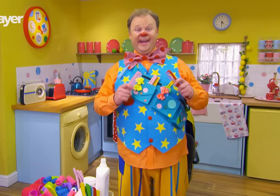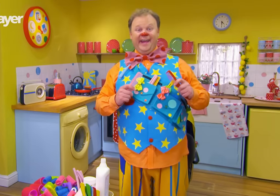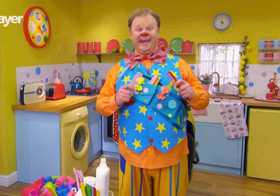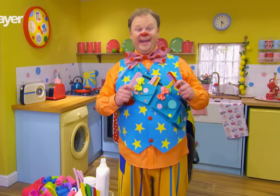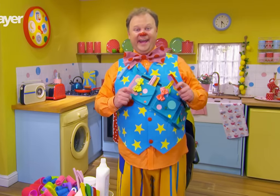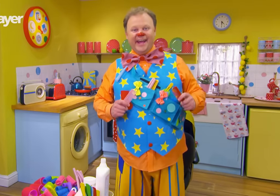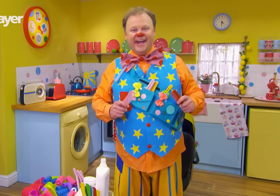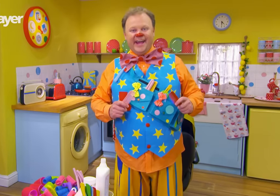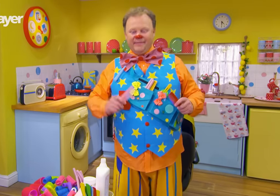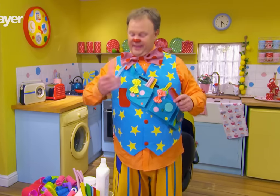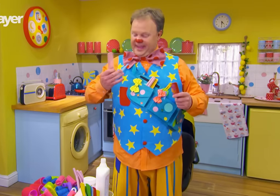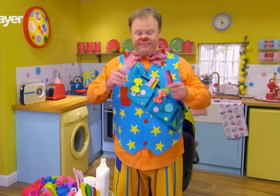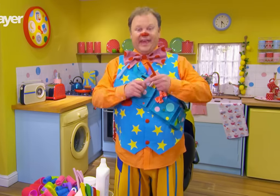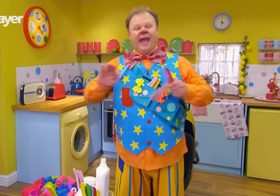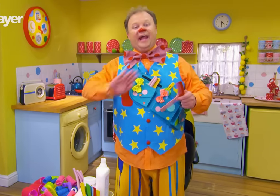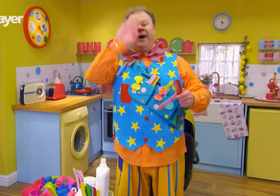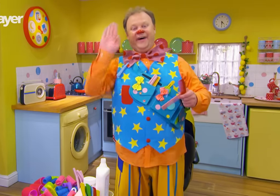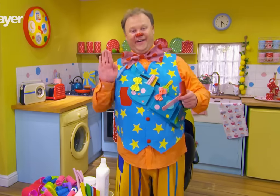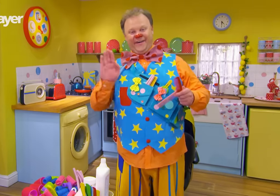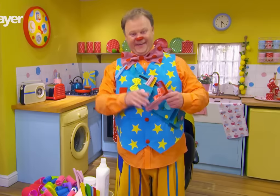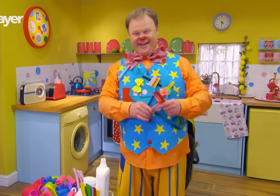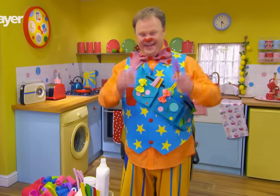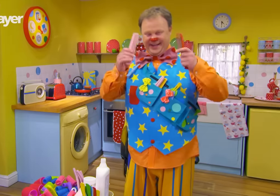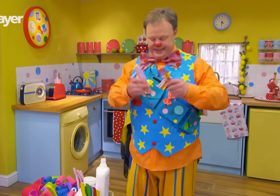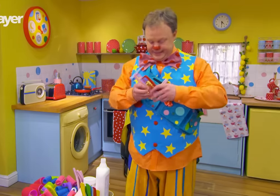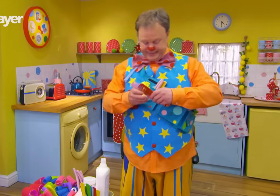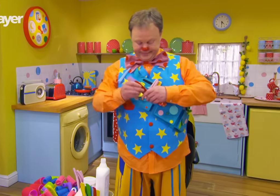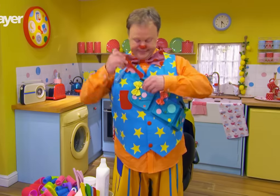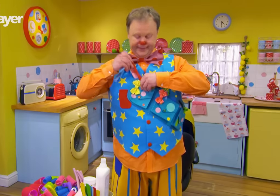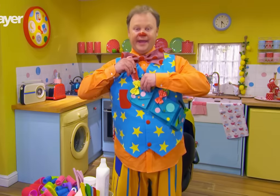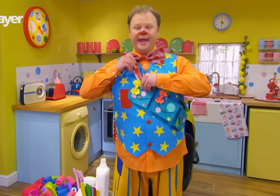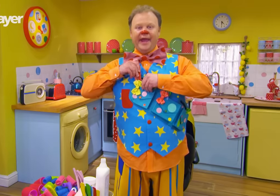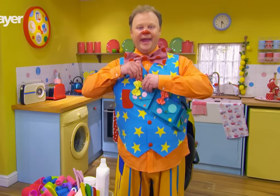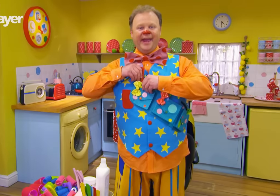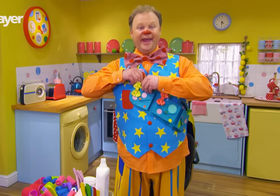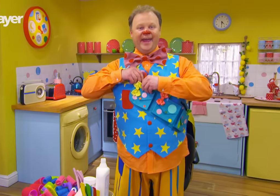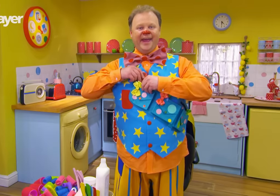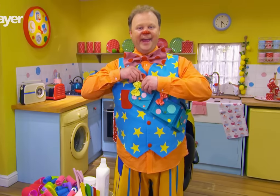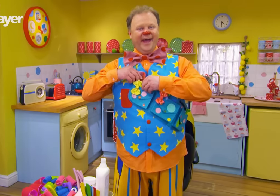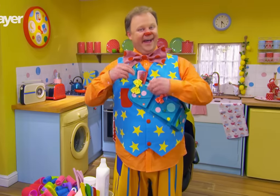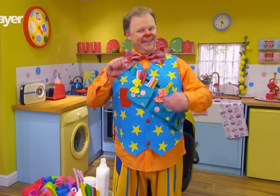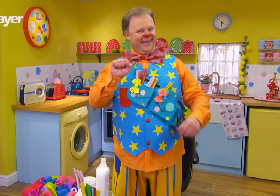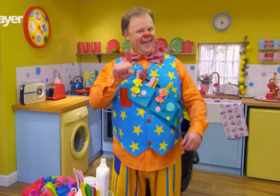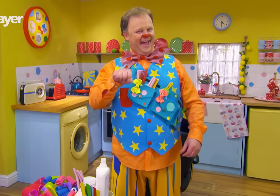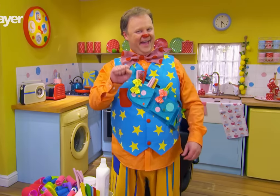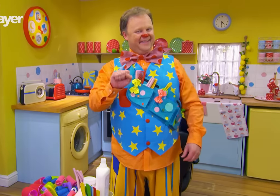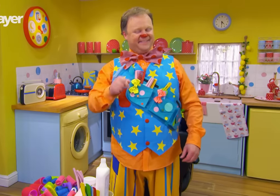Hello, Mr Tumble. Hello! Are you going to do some hairdressing? Yes,